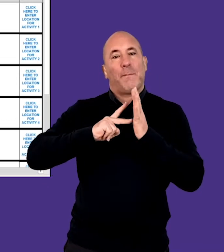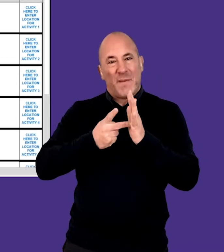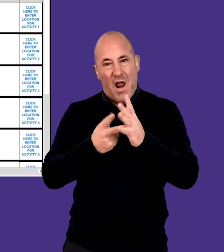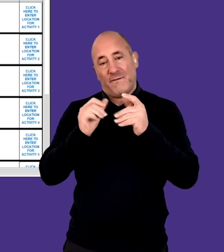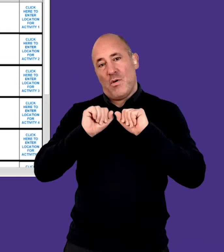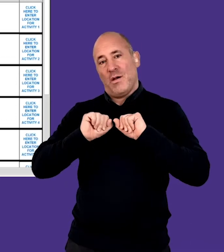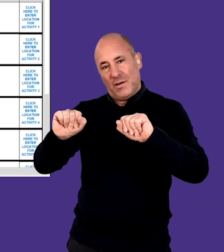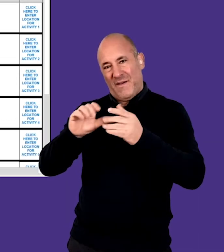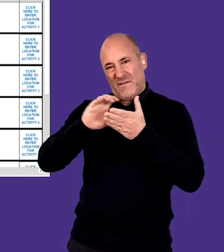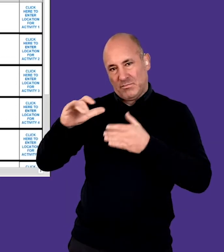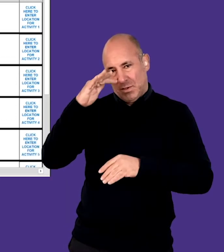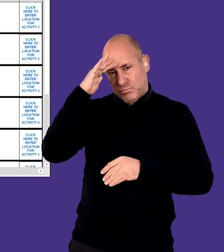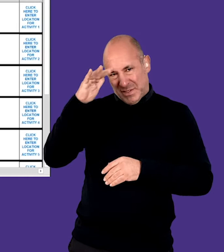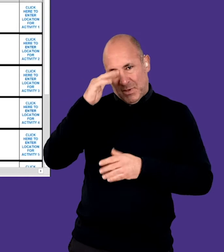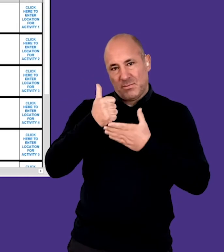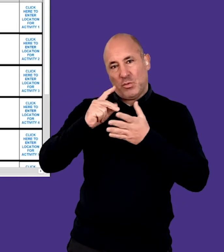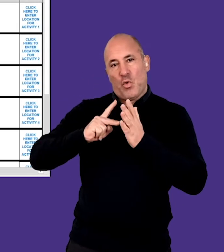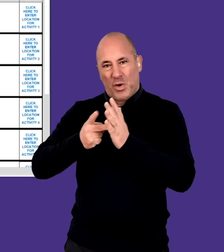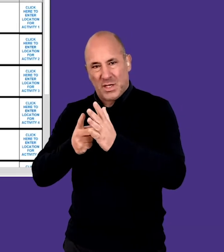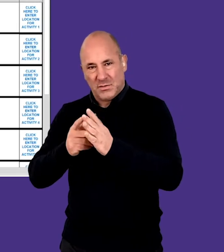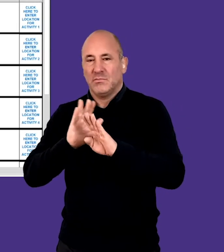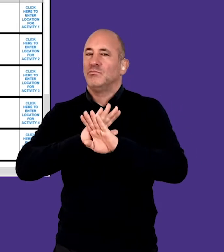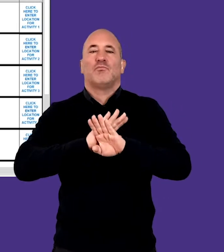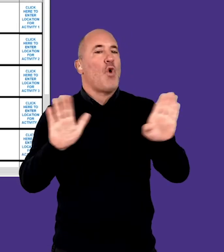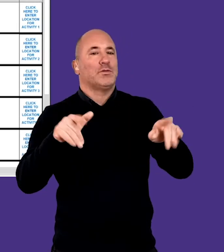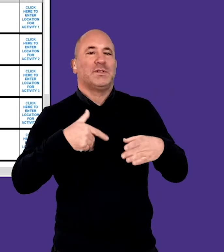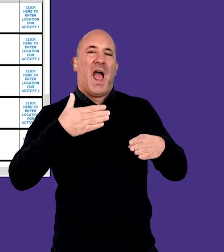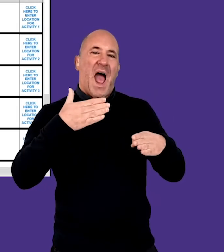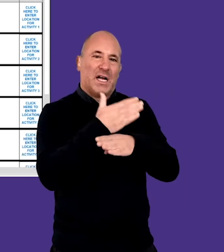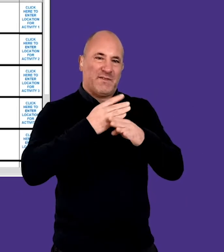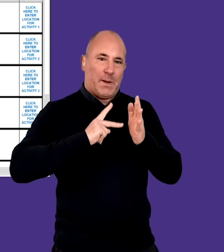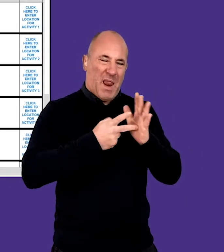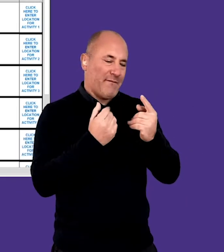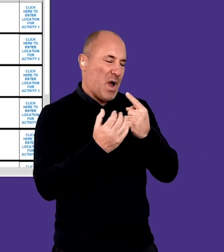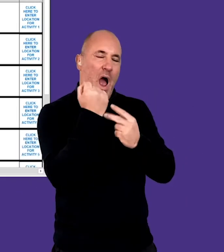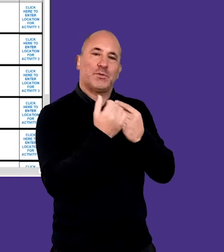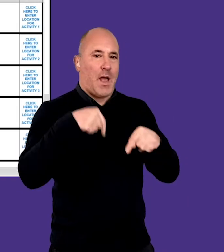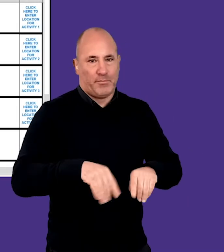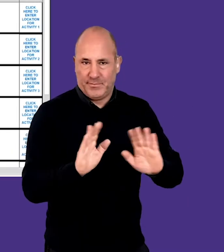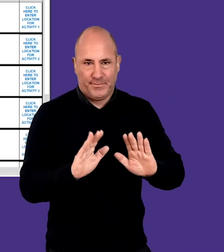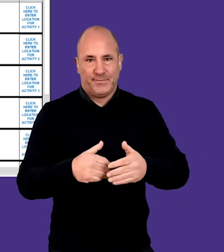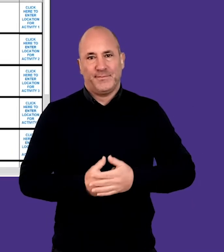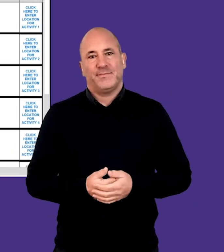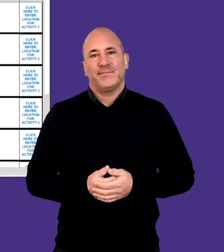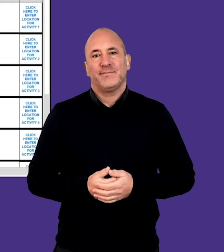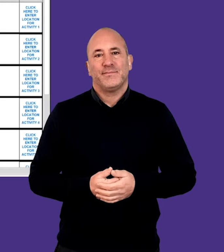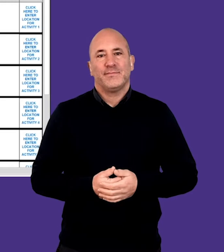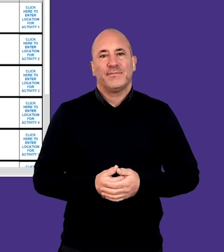complete the activity plan for investment principles support organisations rather than the activity plan for outcomes. You